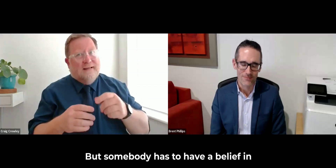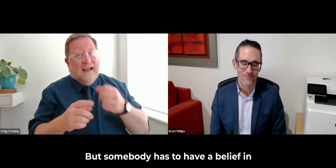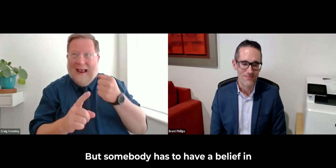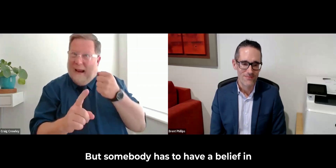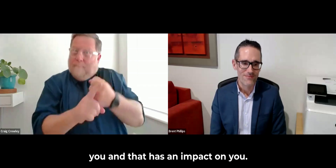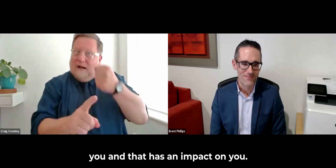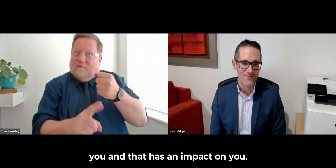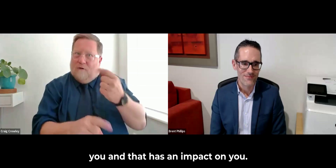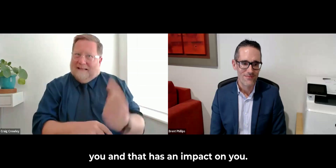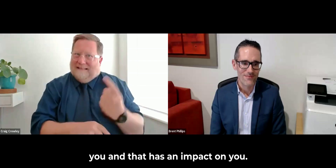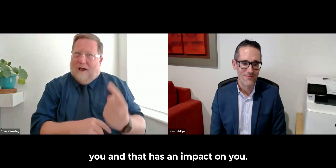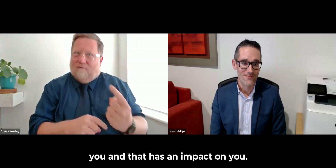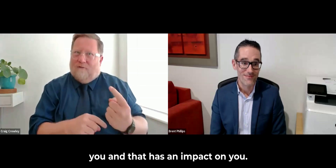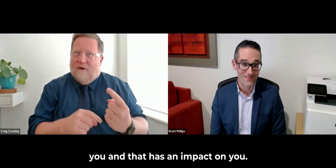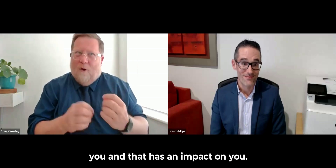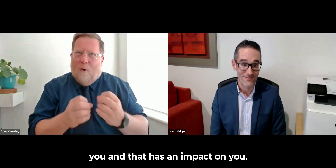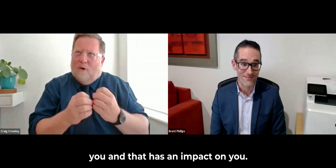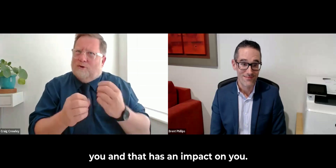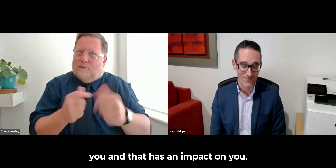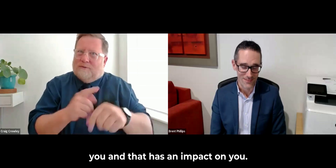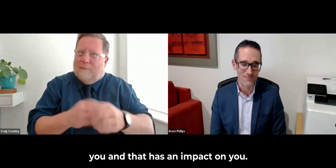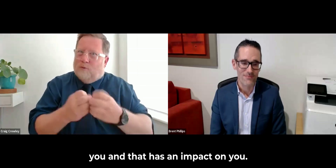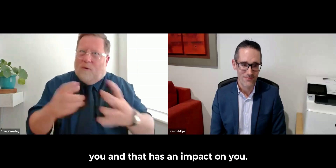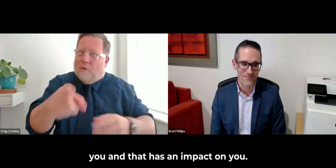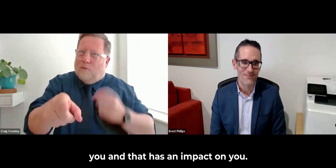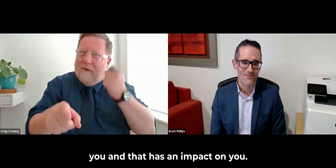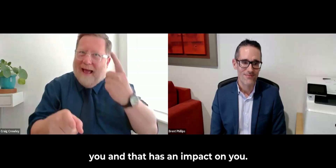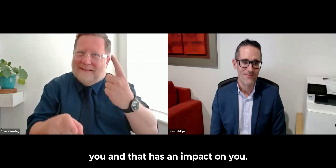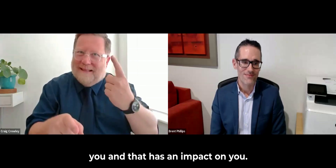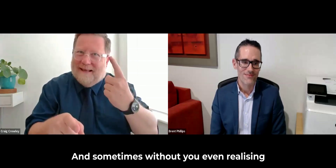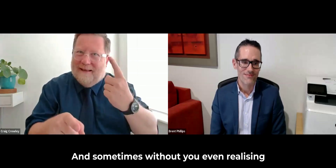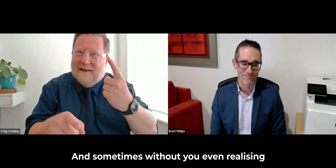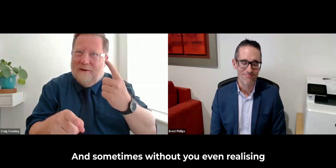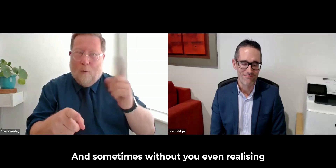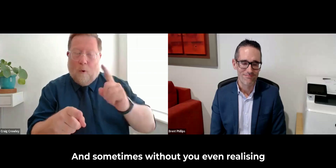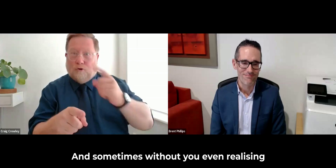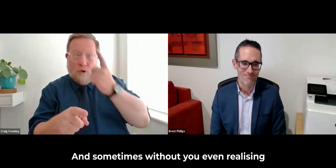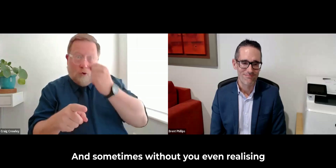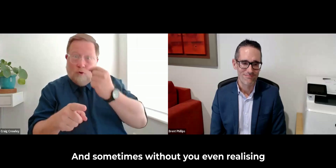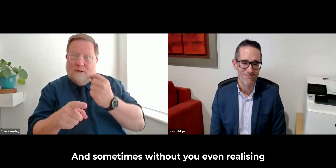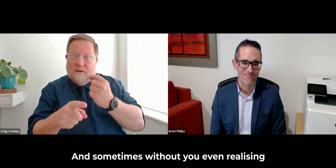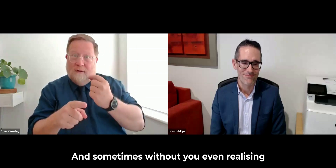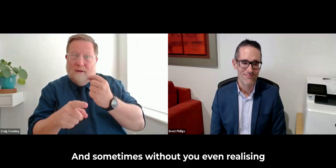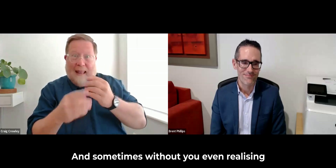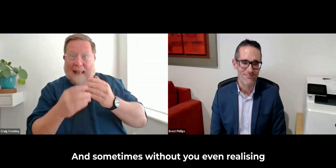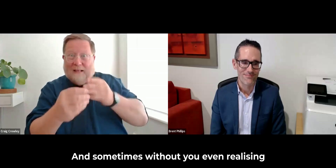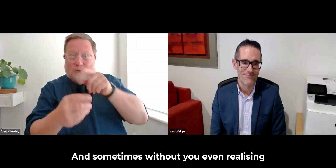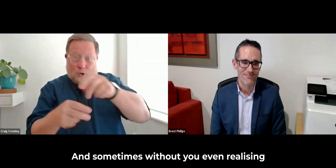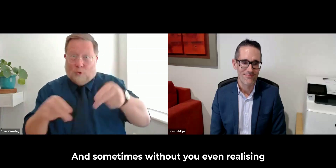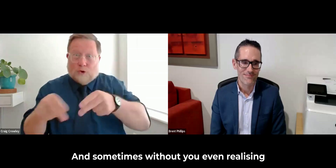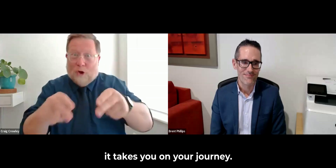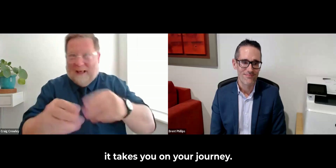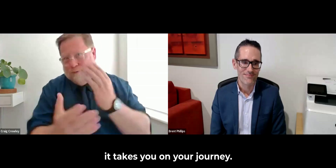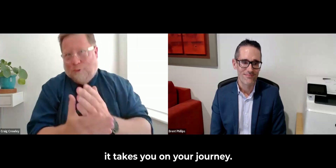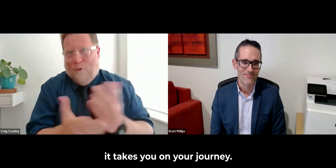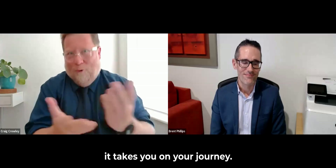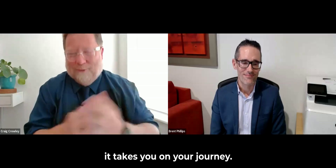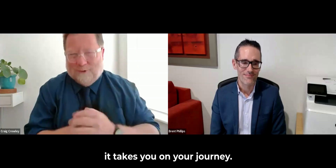belief in you, and that has an impact on you. And sometimes without you even realizing, it takes you on